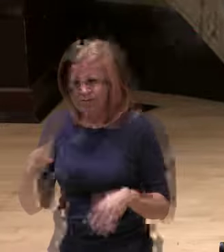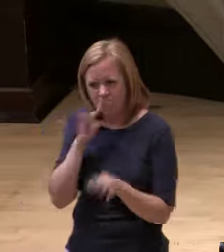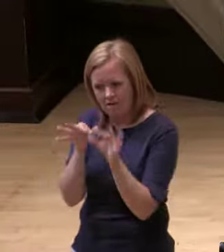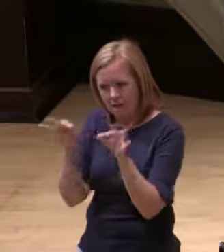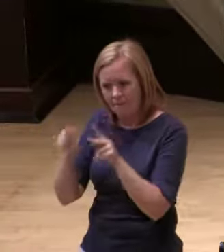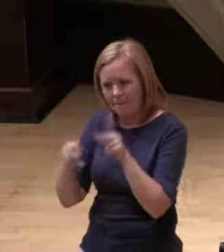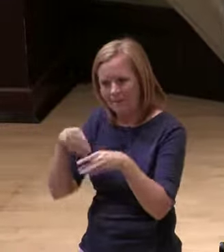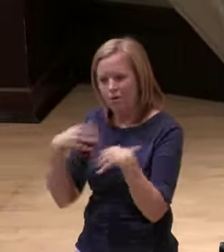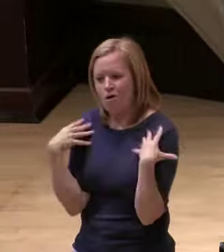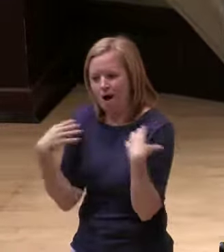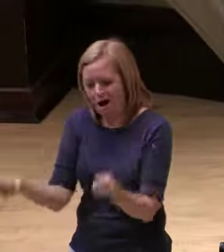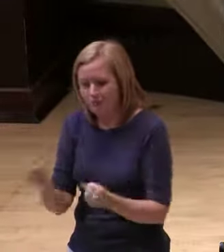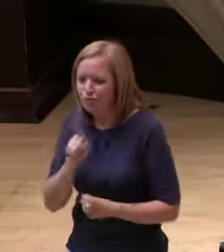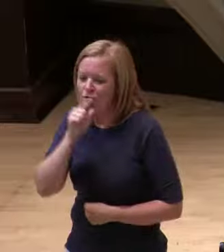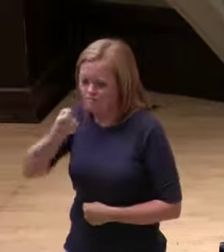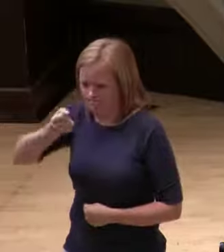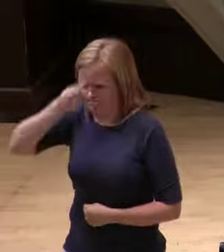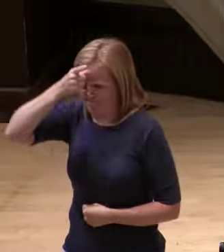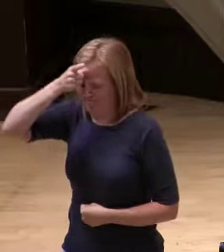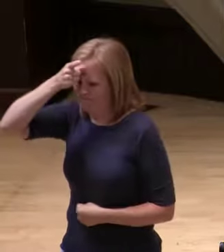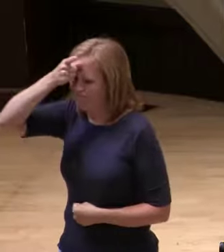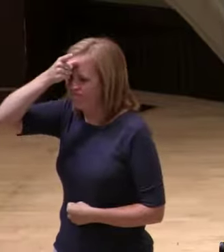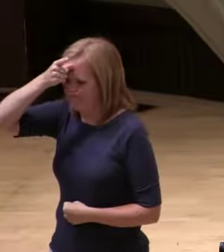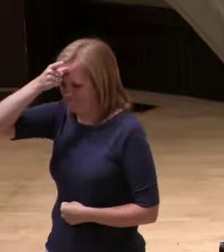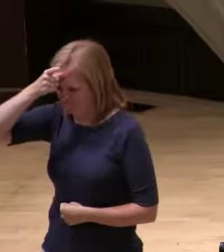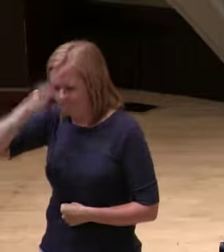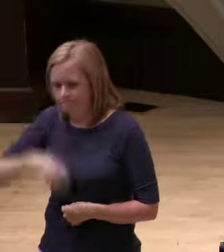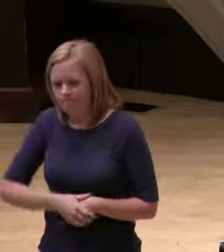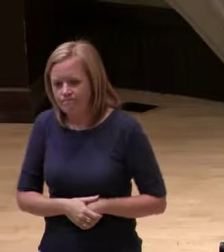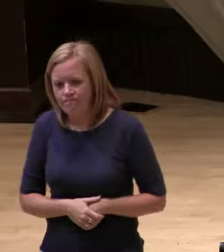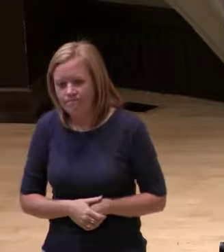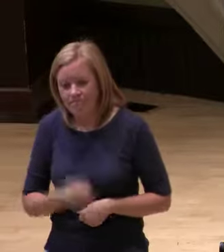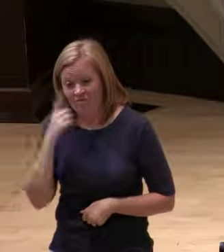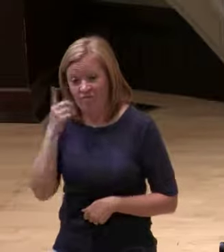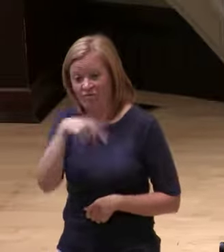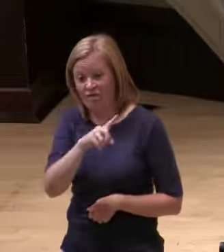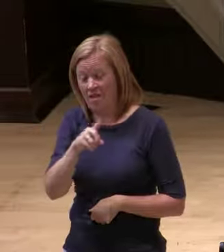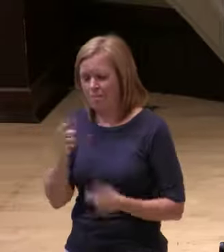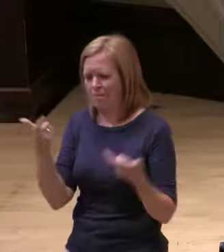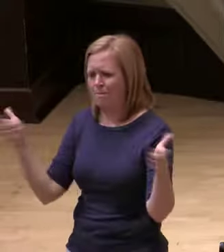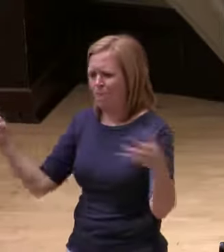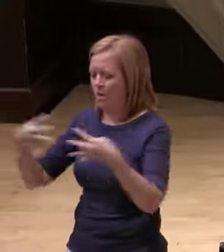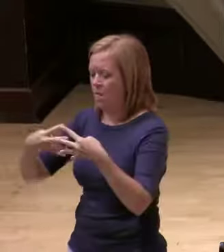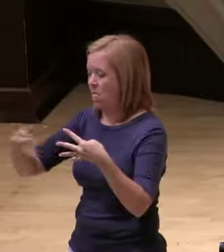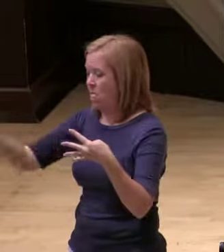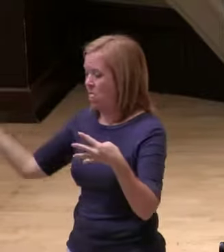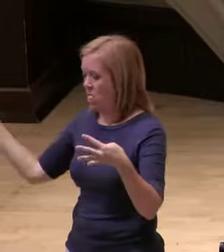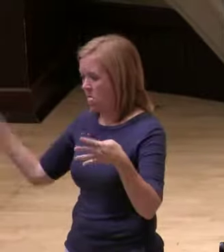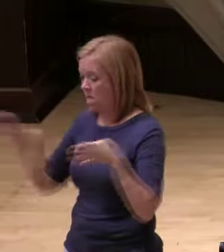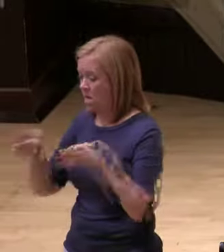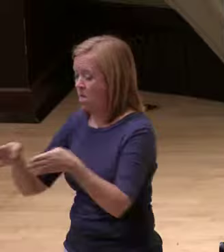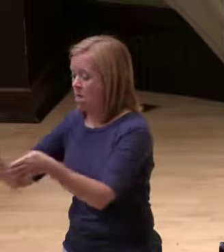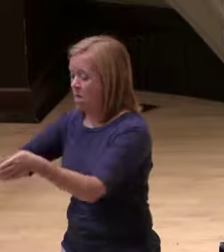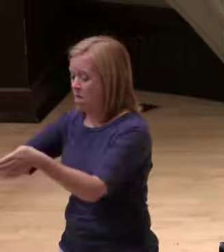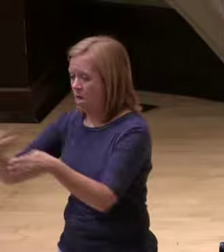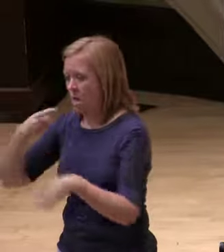in recovery really understand. For them, the wide gate leads to the road of